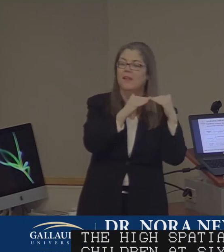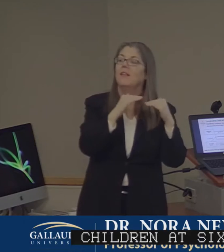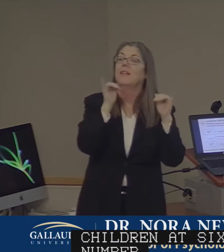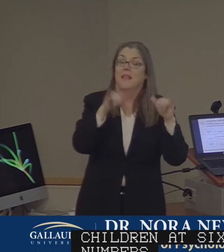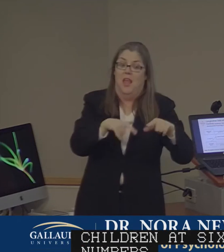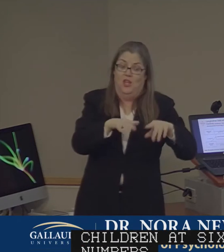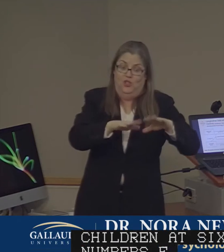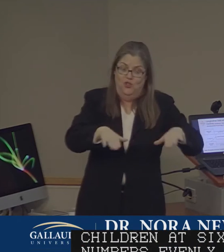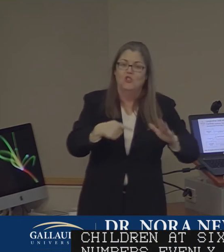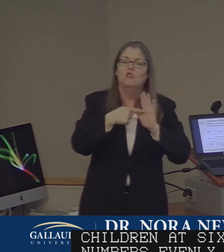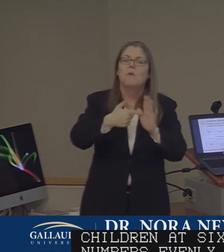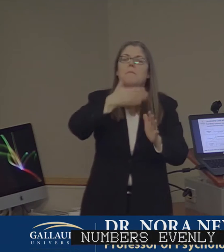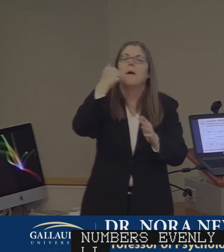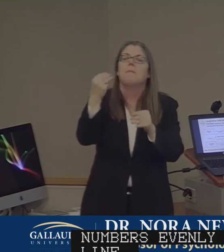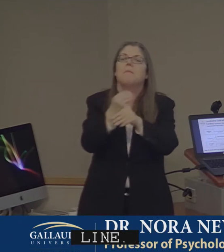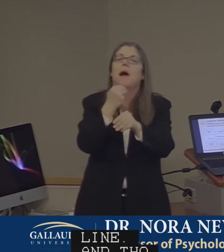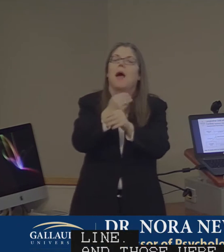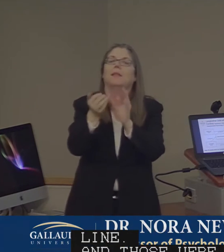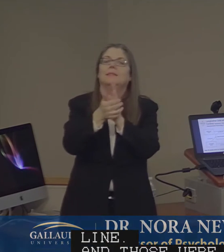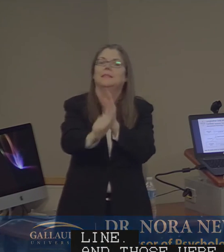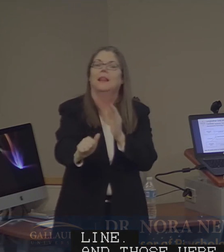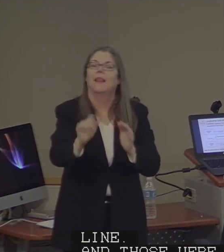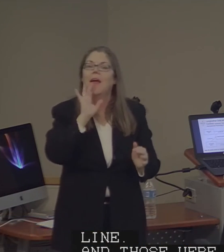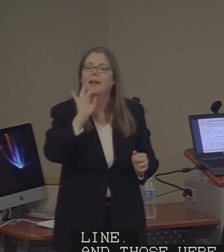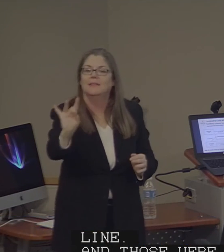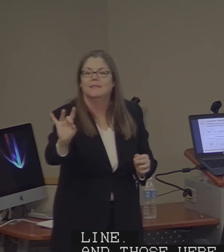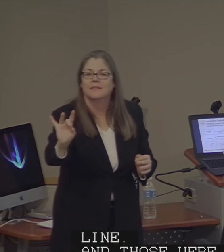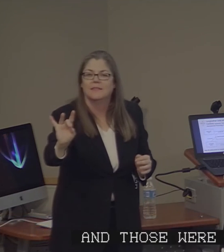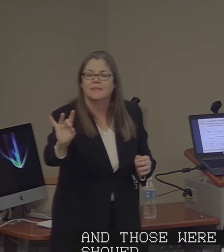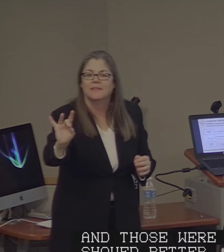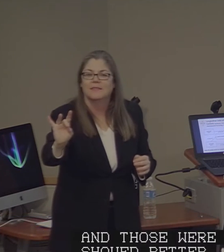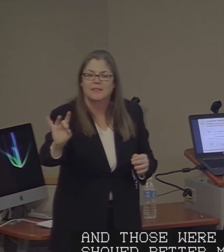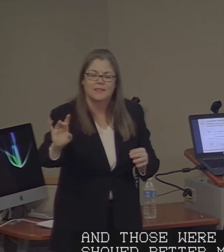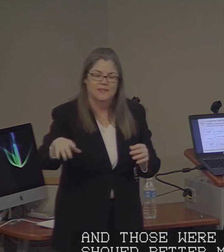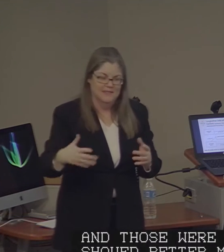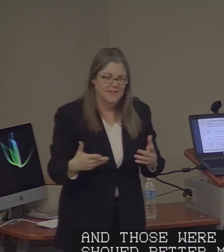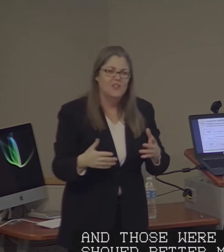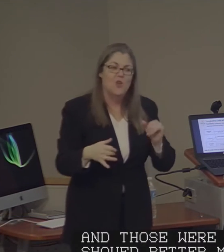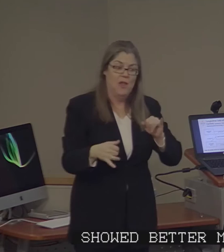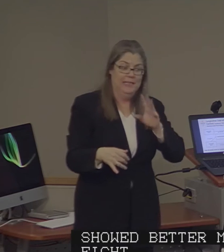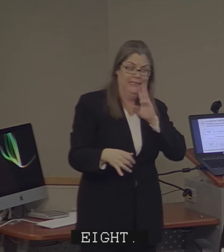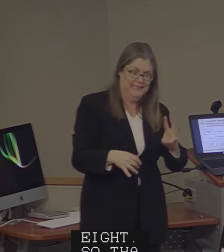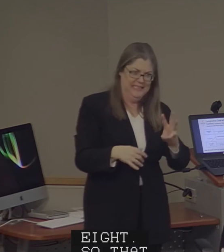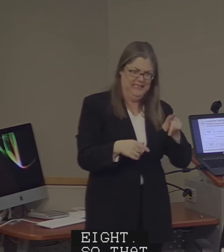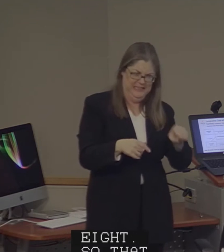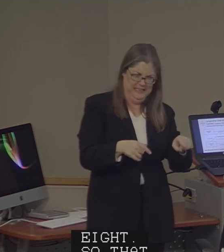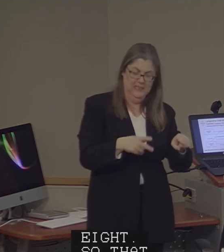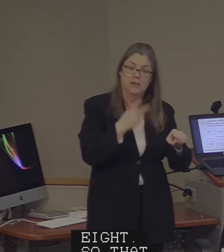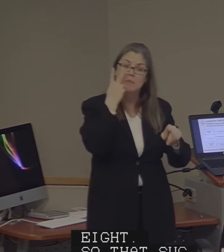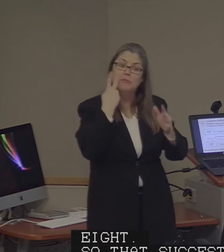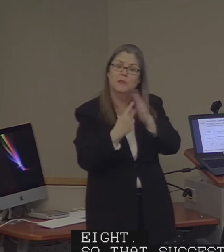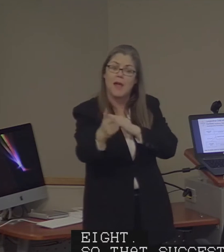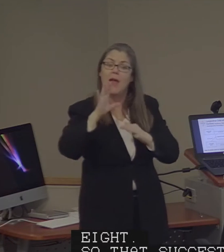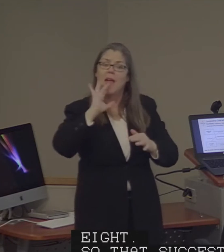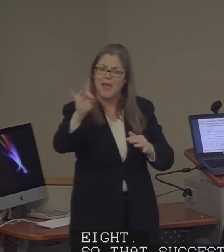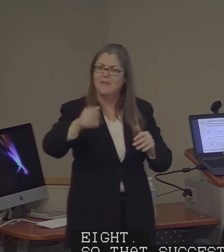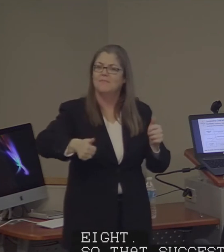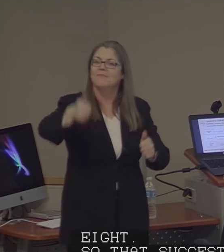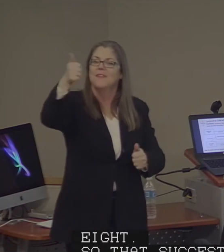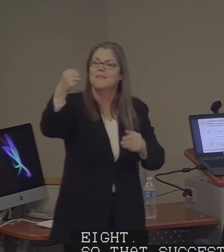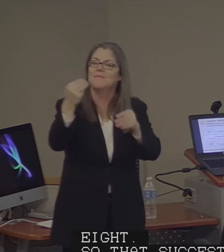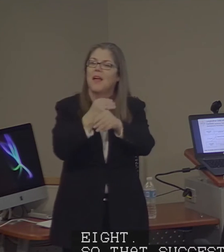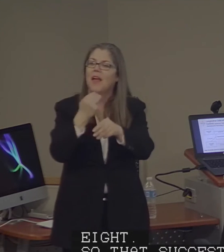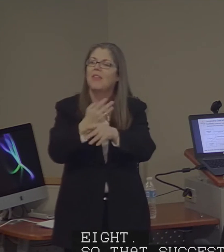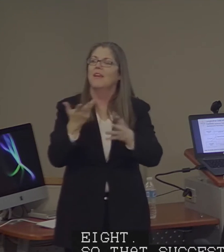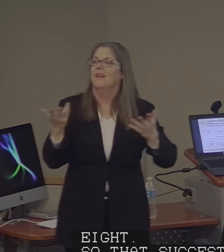showed better math skills at age 8. So that suggests a mechanism for this relationship. It makes it less